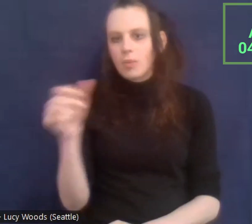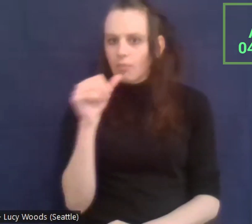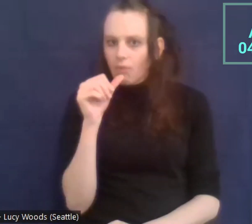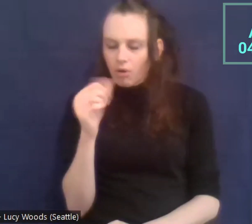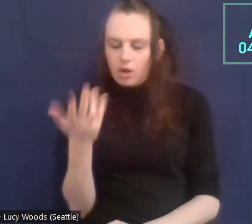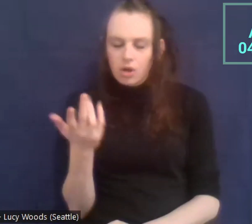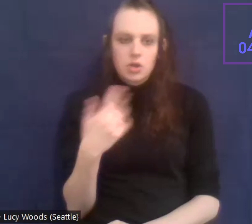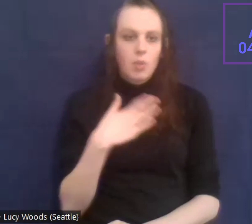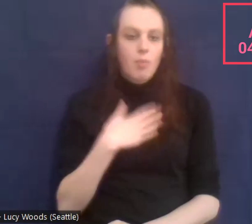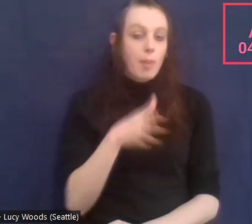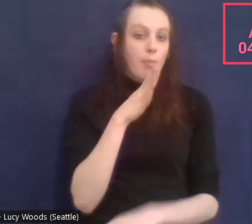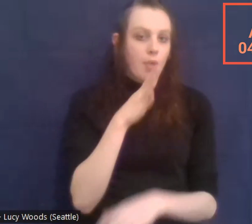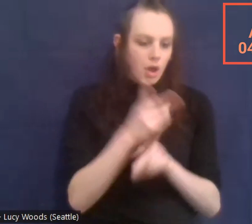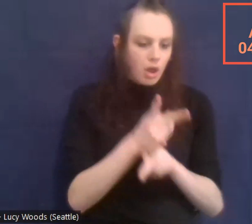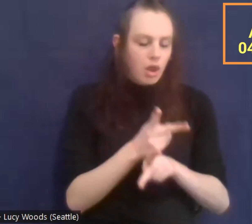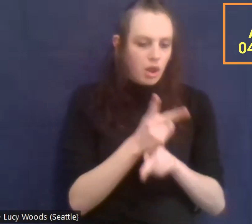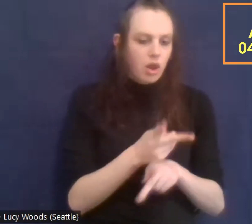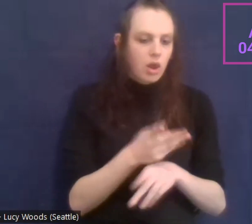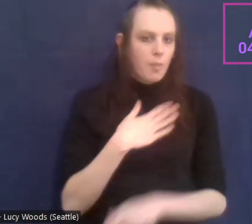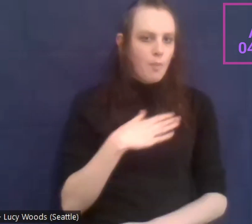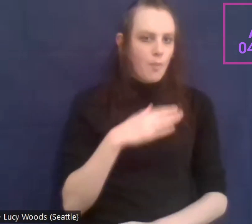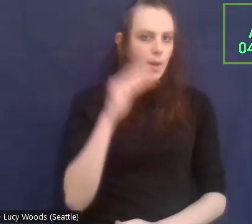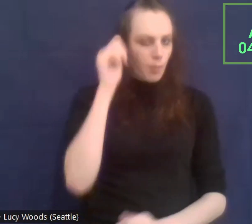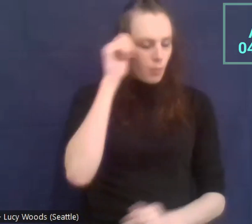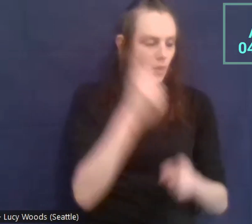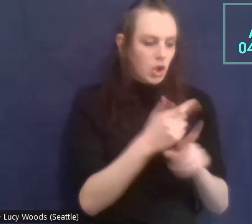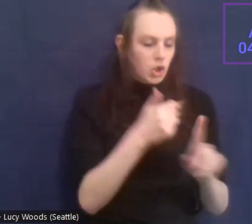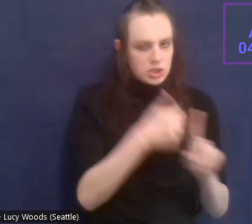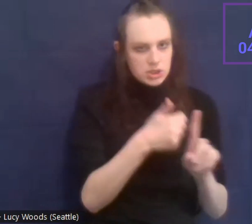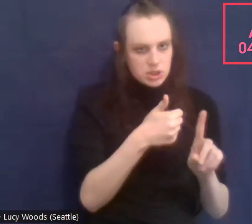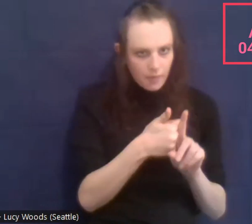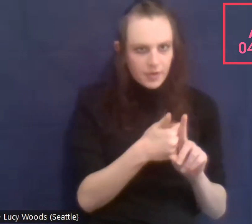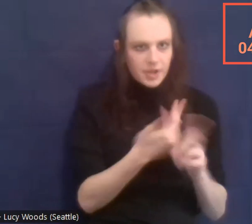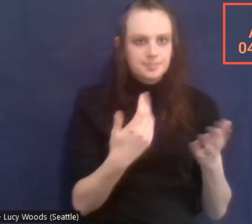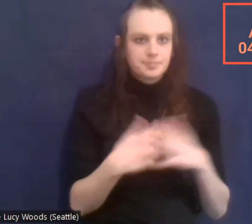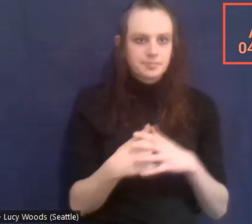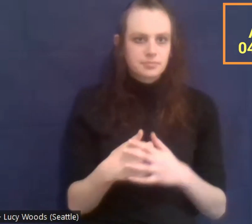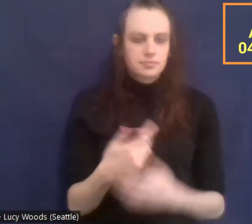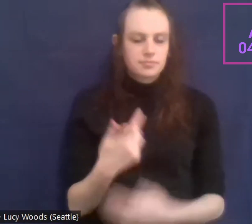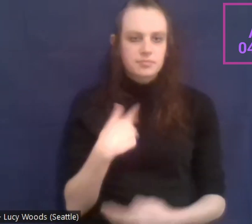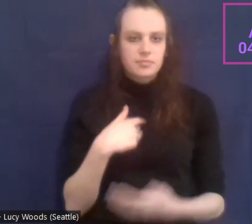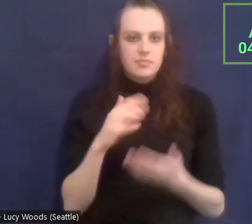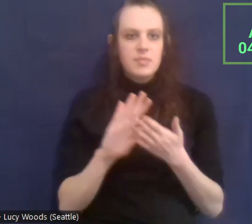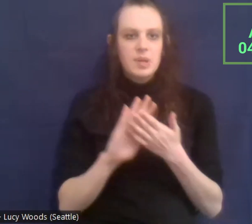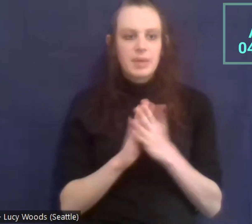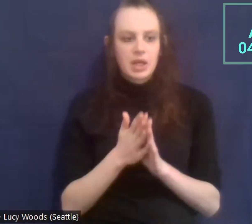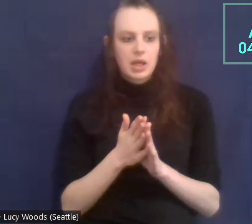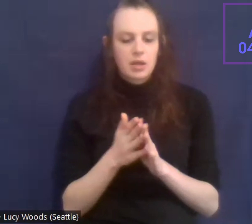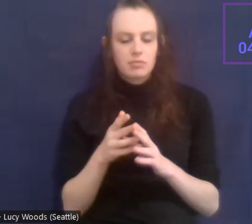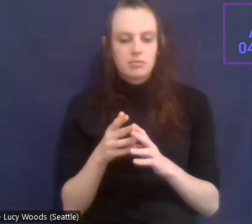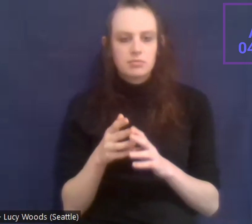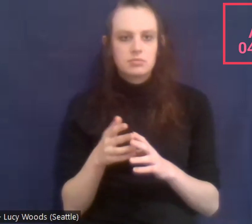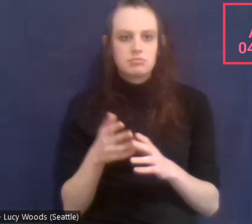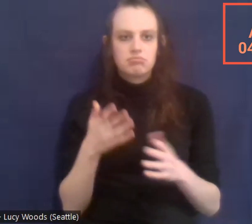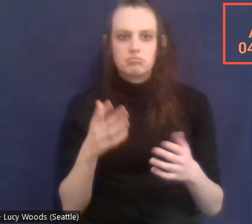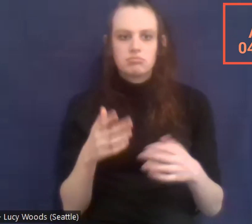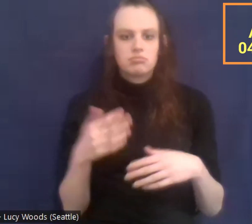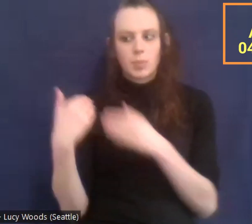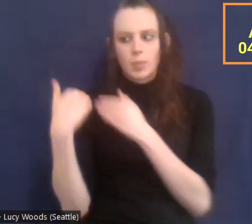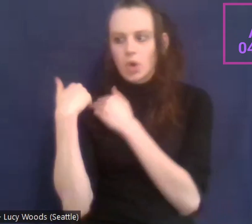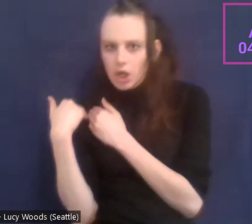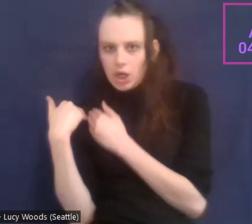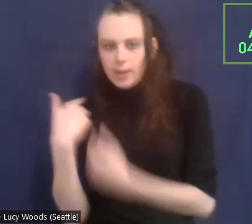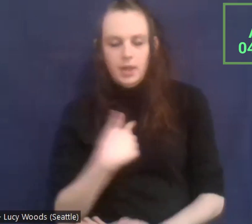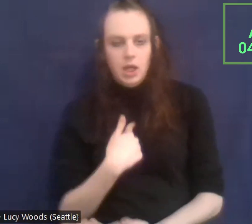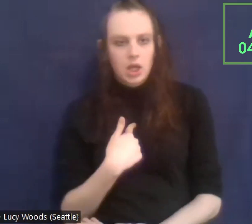brother by herself, and I just kind of became his hanger on like all of a sudden, right?